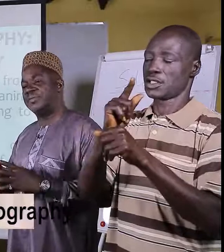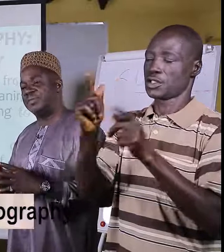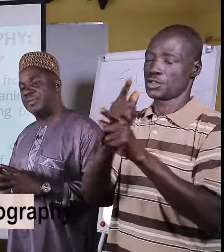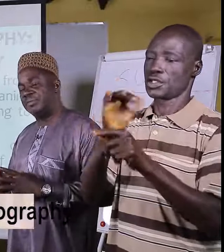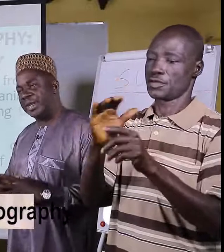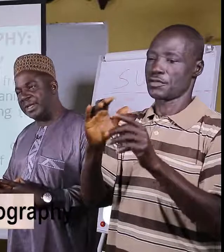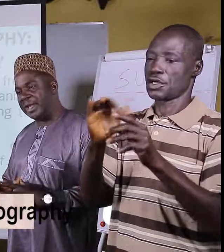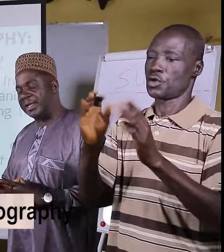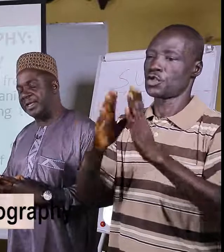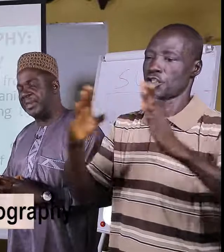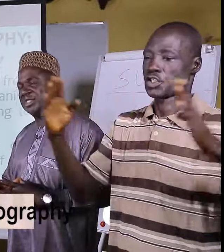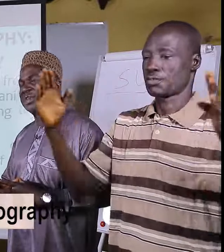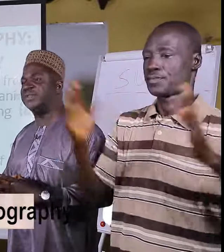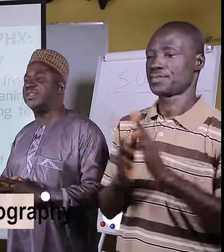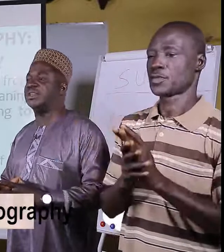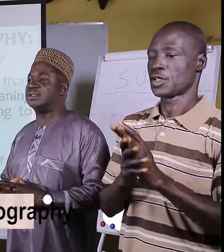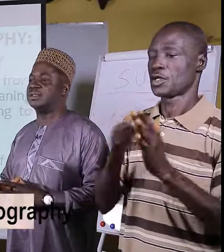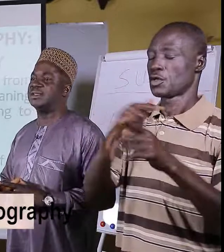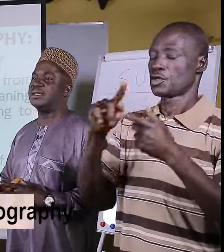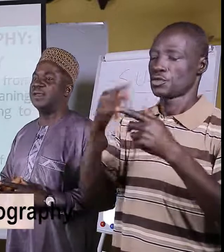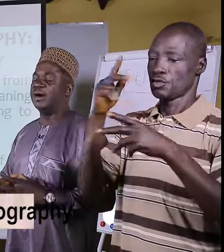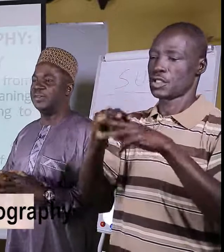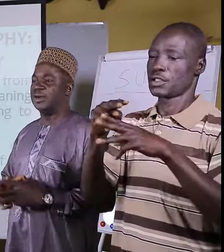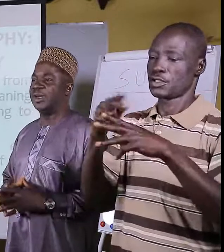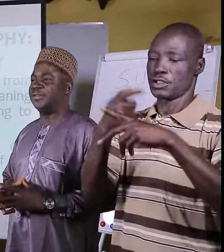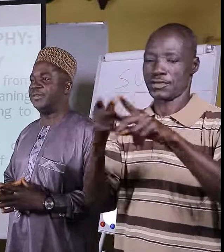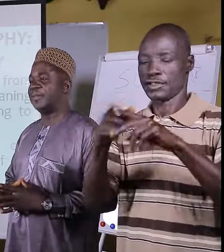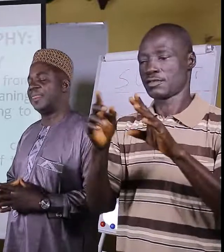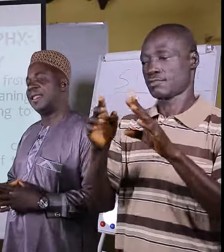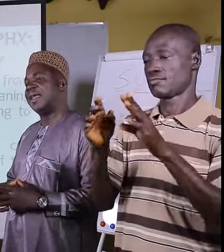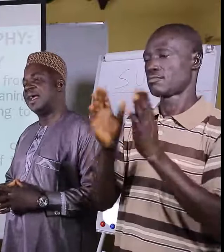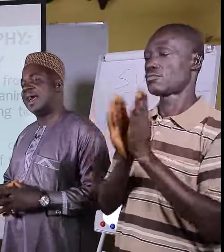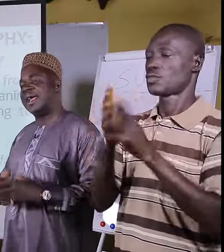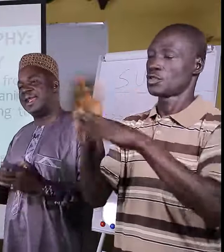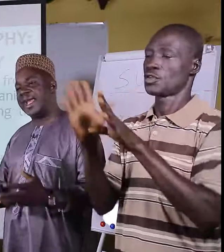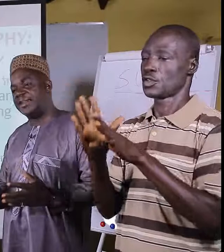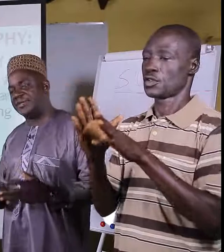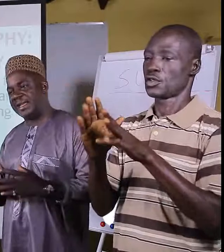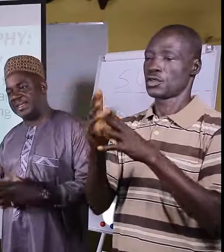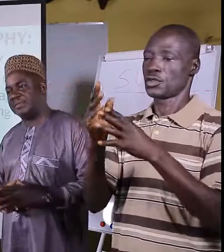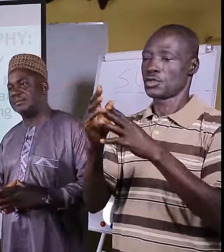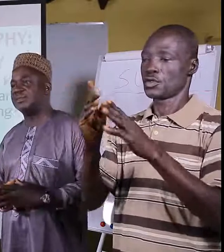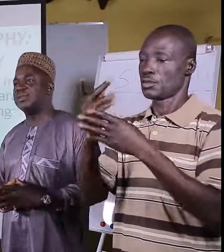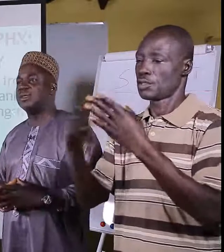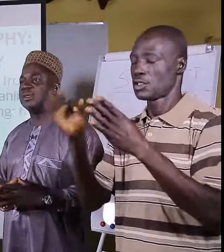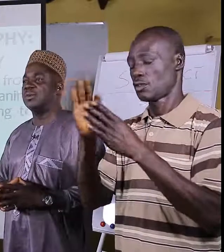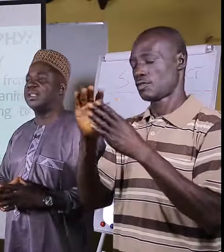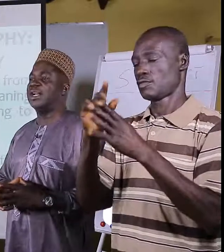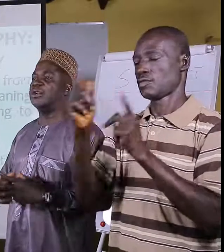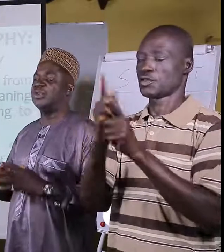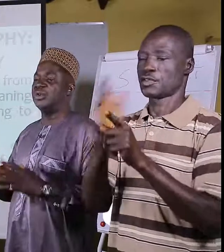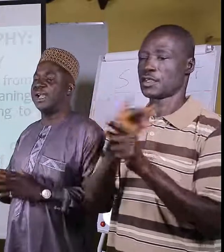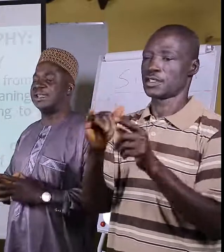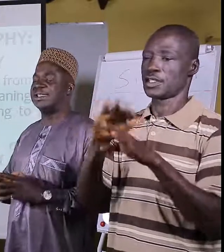the major divisions of geography. And at the end of the lesson, we